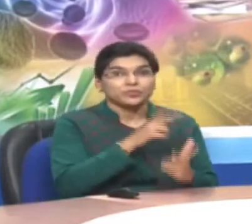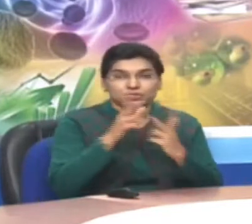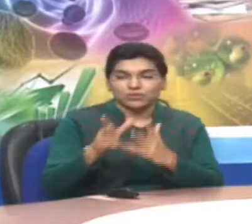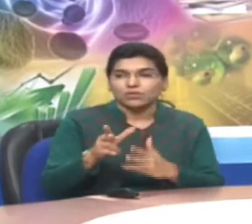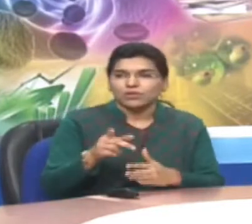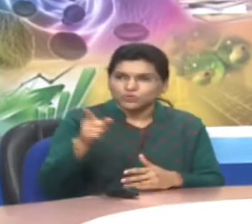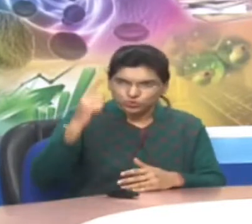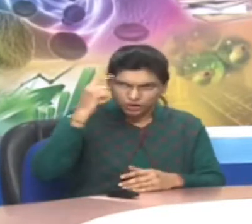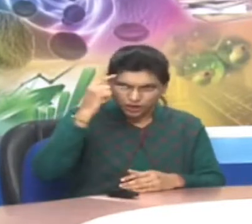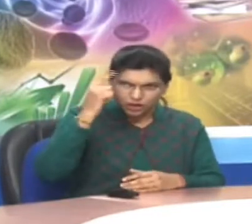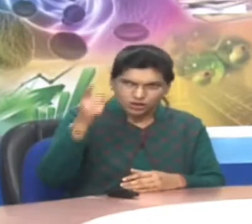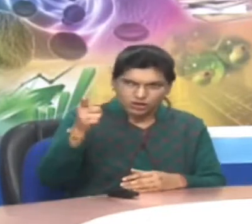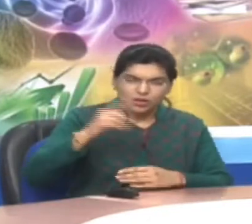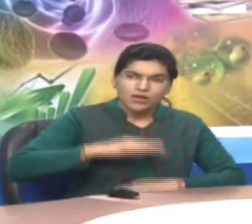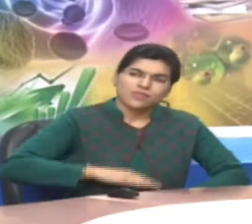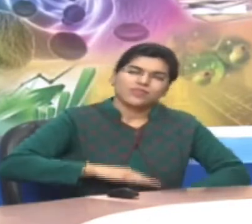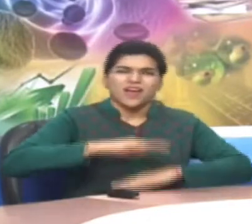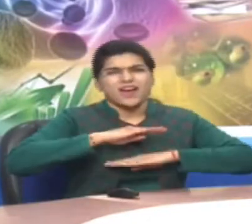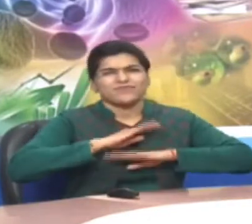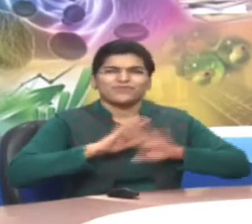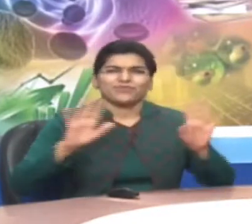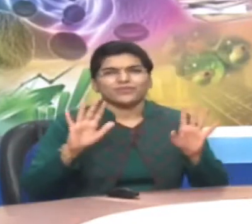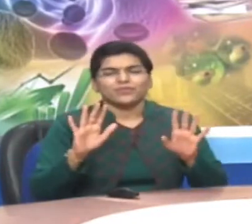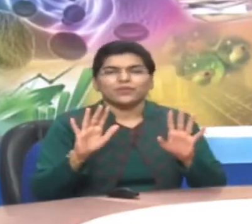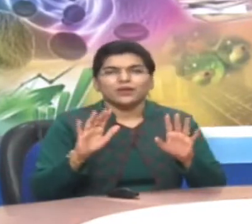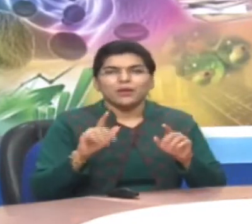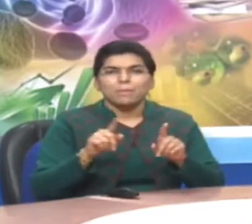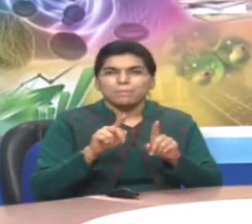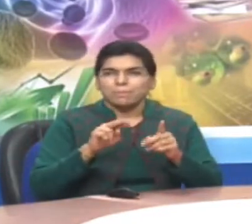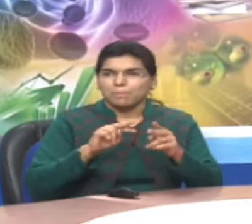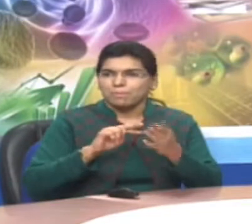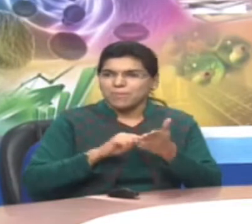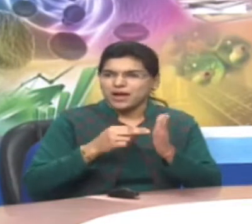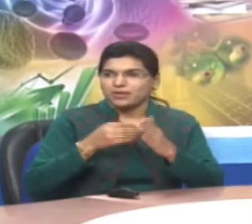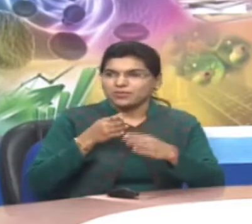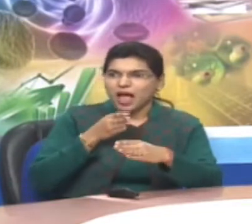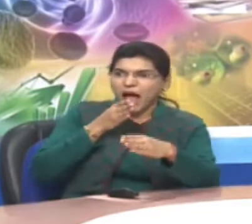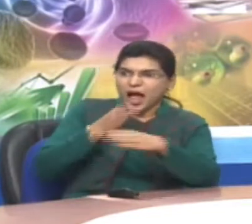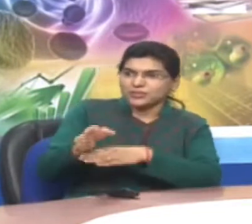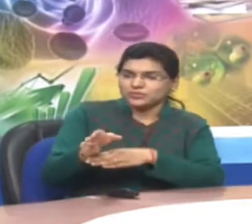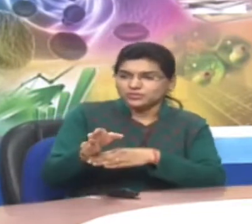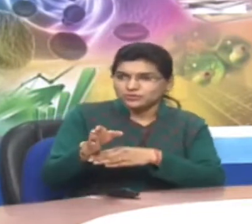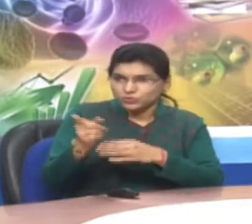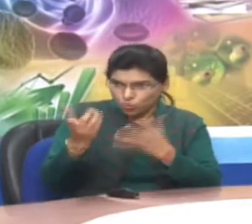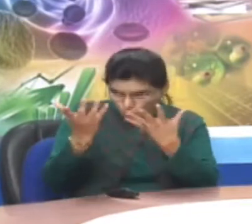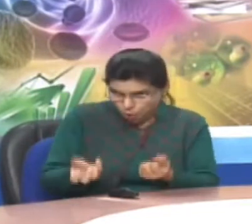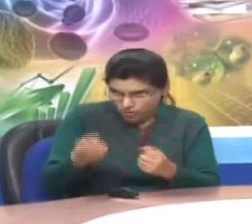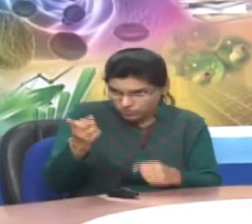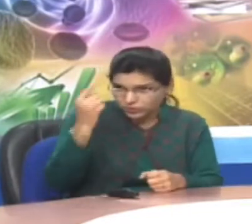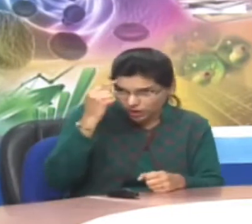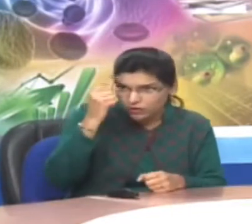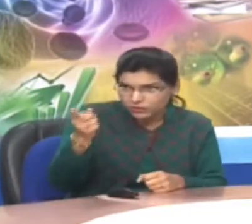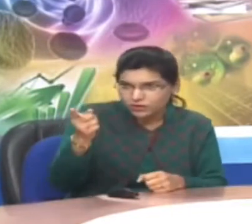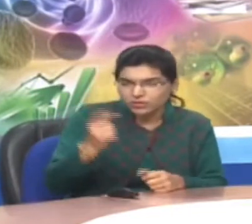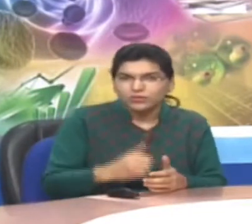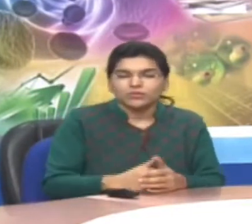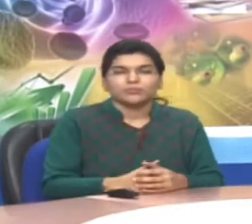Intruder says, you have got enough sense that you don't want to get hurt.